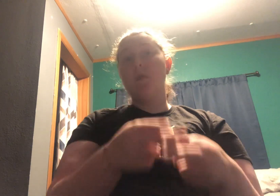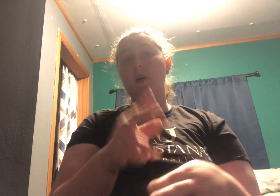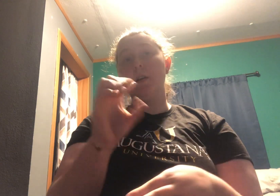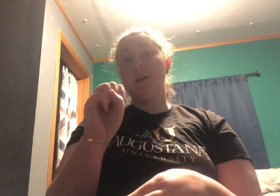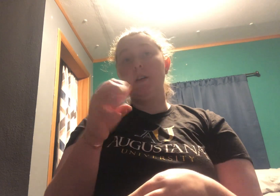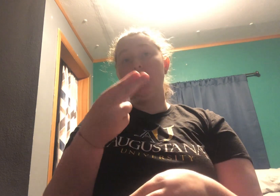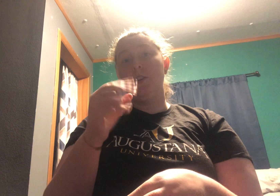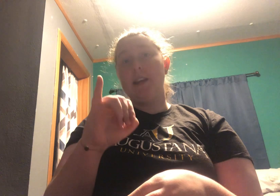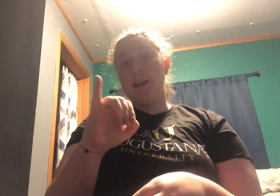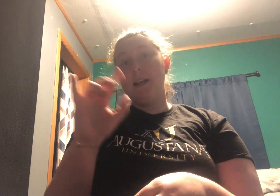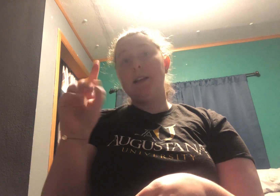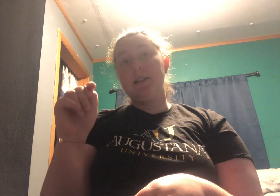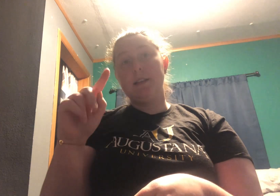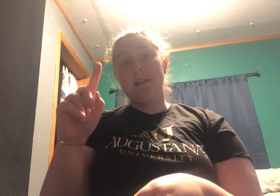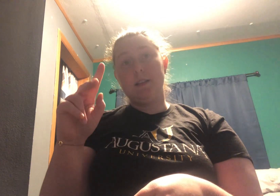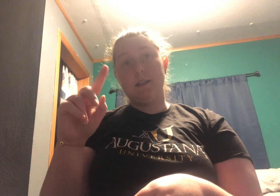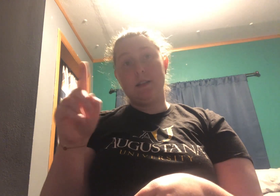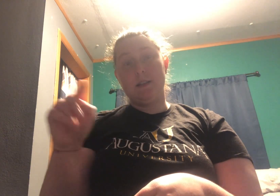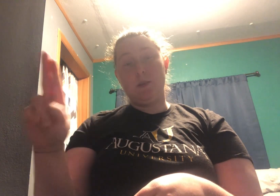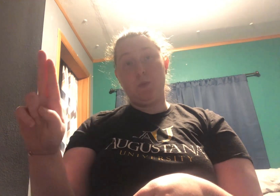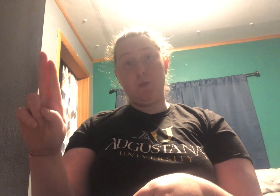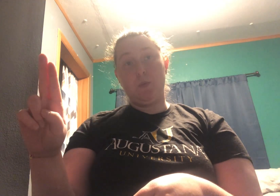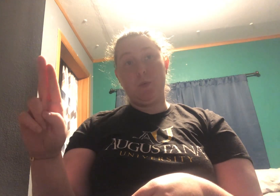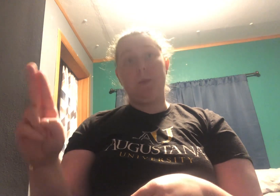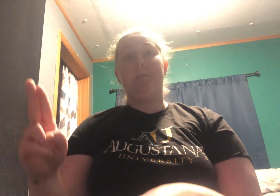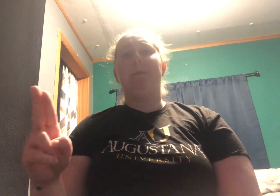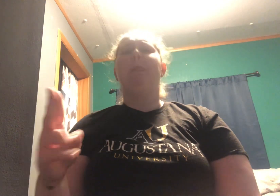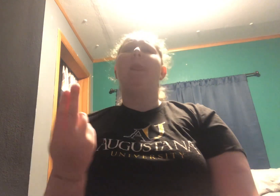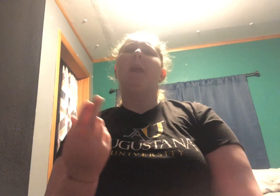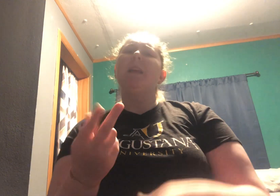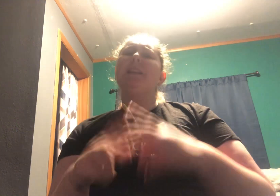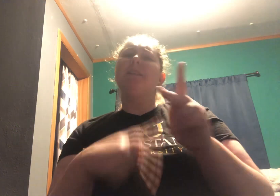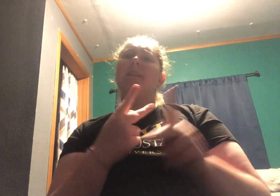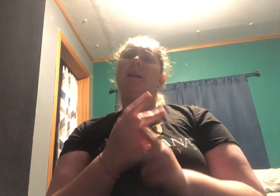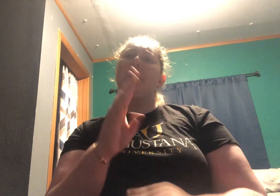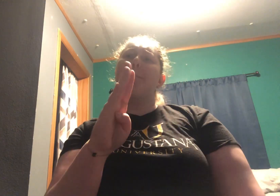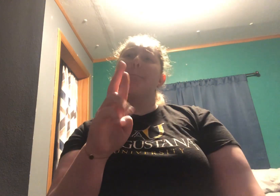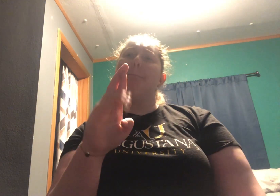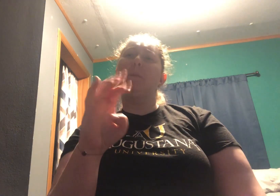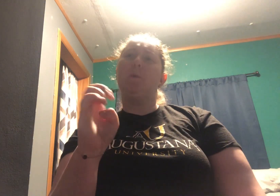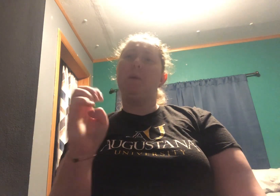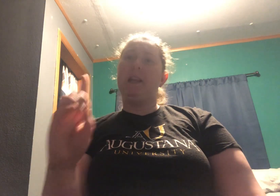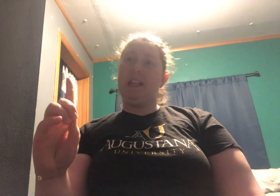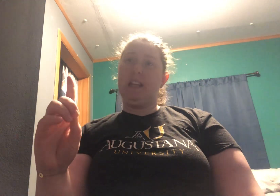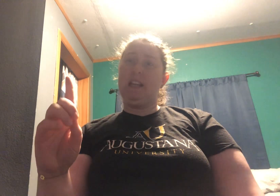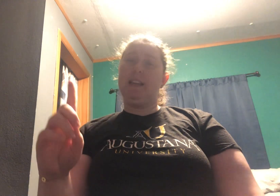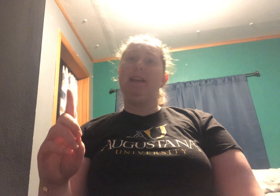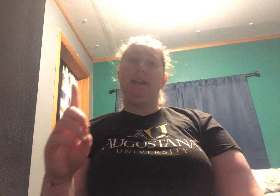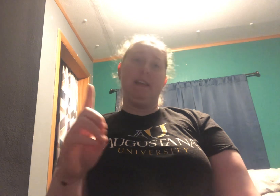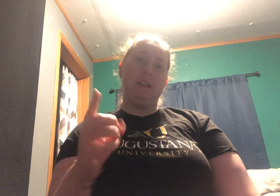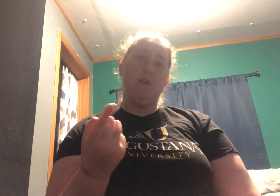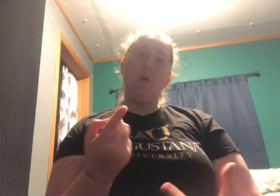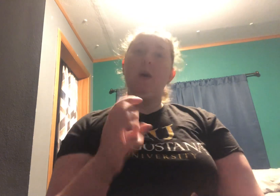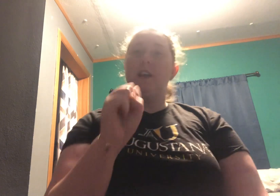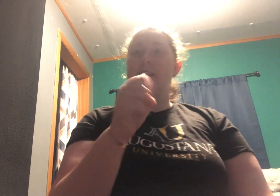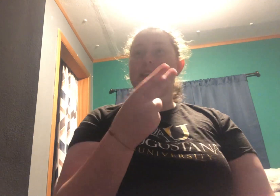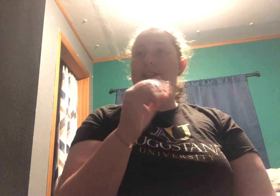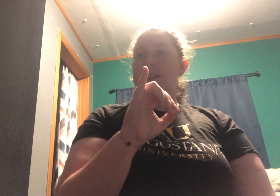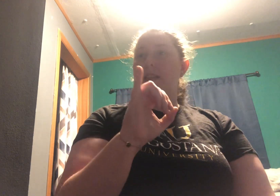breed, right? A different breed. You have like Shih Tzus are one breed of dog. Poodles